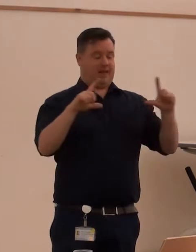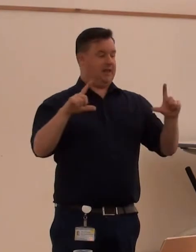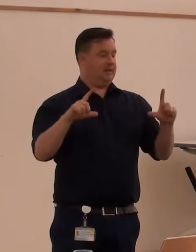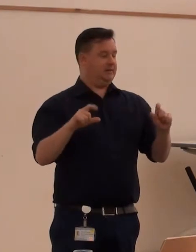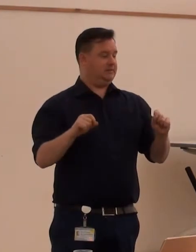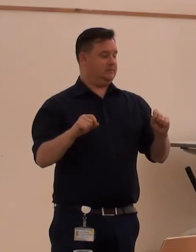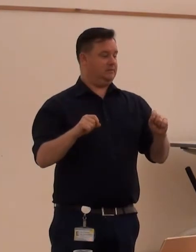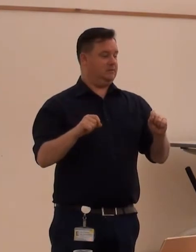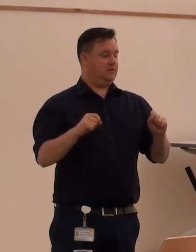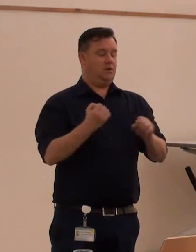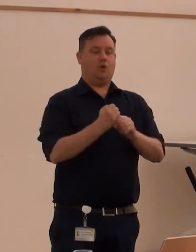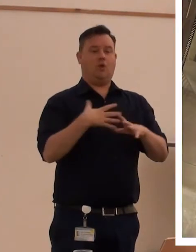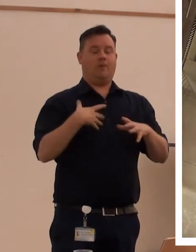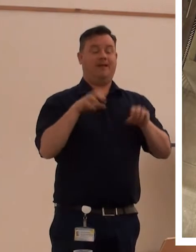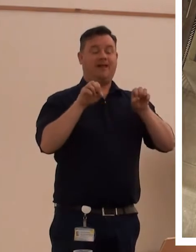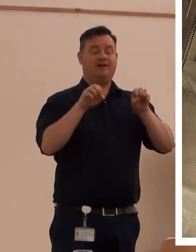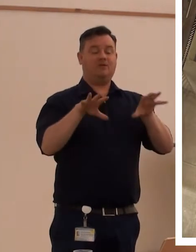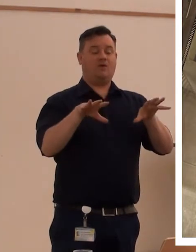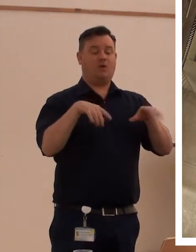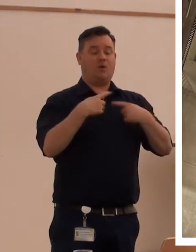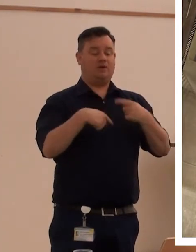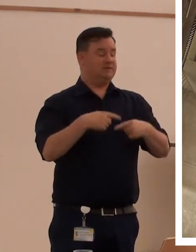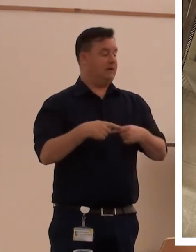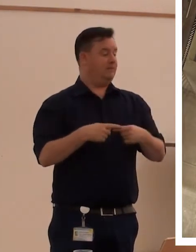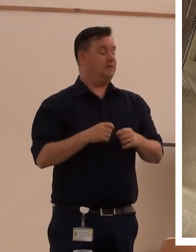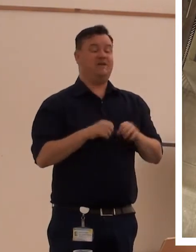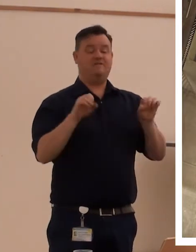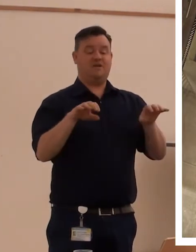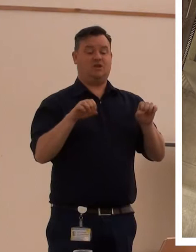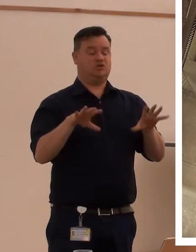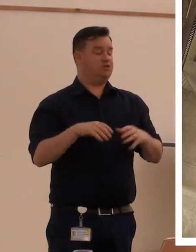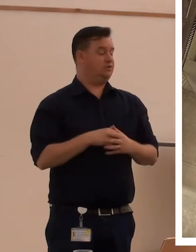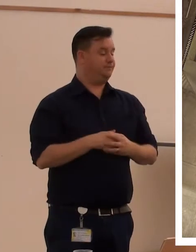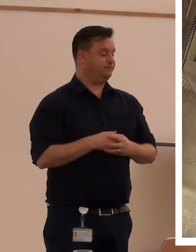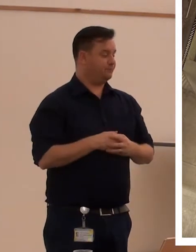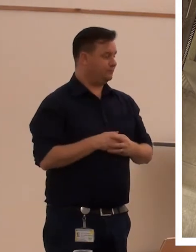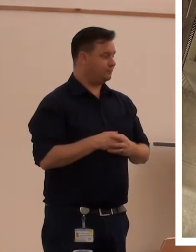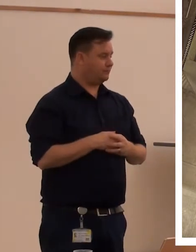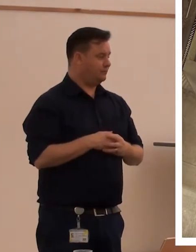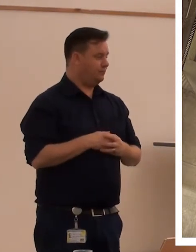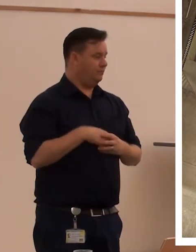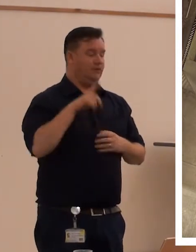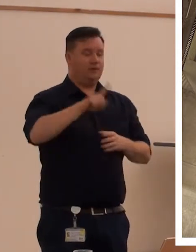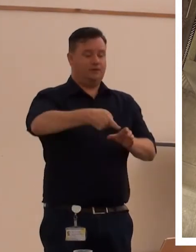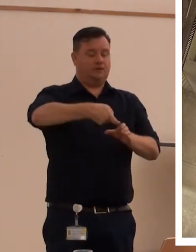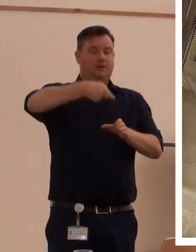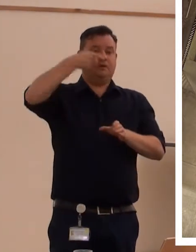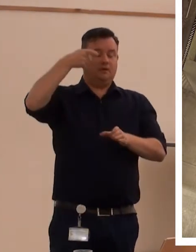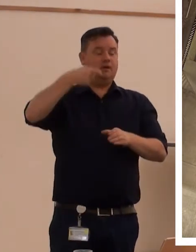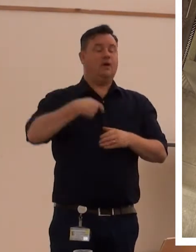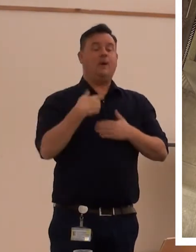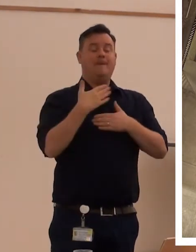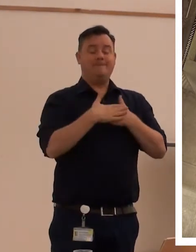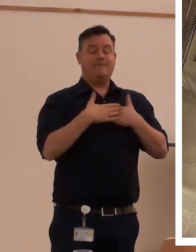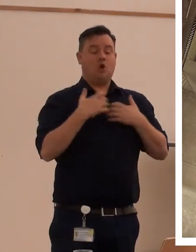are on all the time when it's exhibited and the image goes flash. And it's been, this is it hanging from the roof of Luke Gallery in